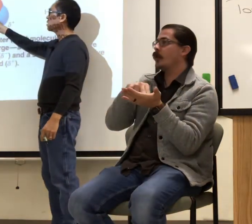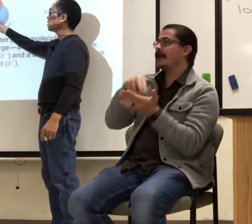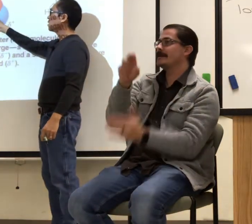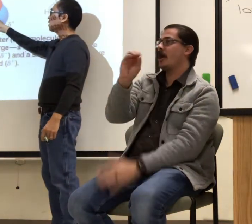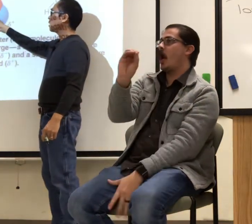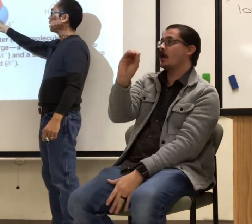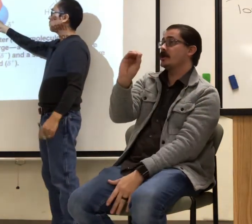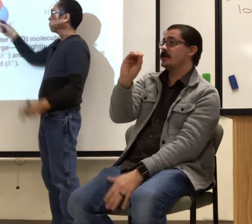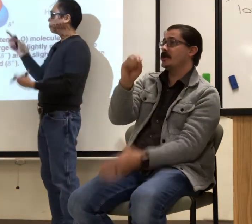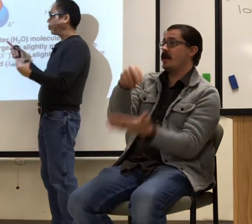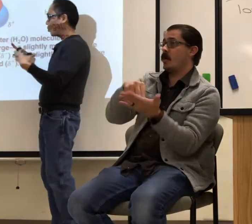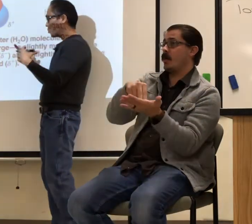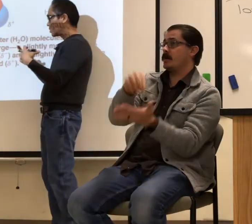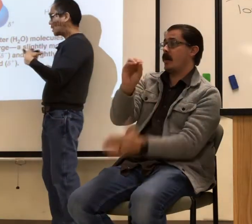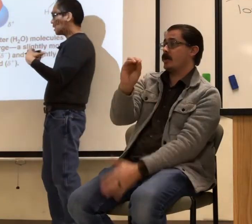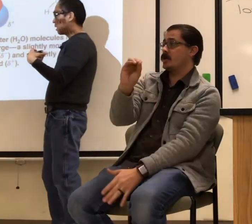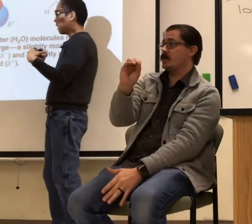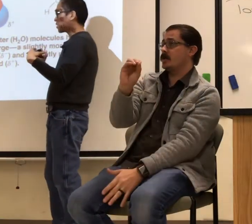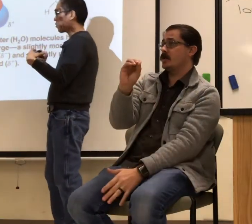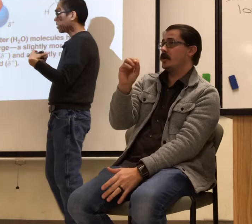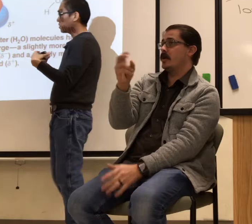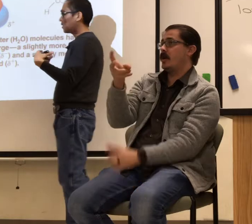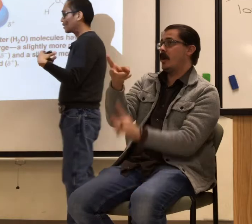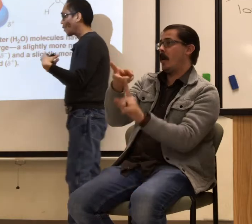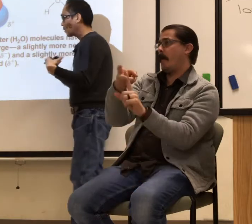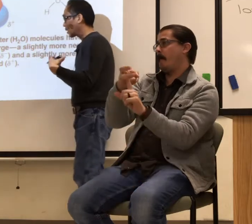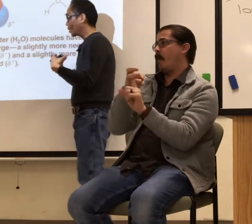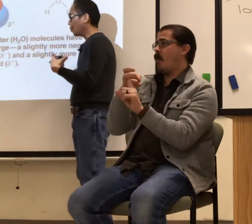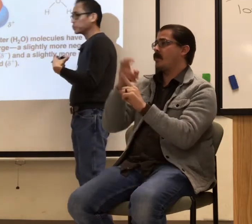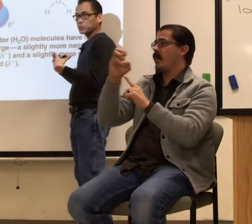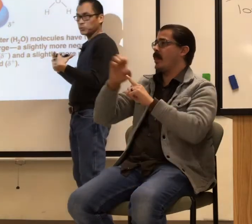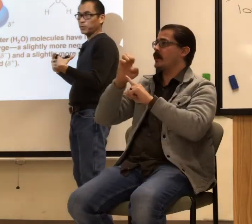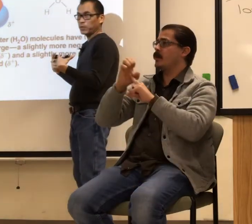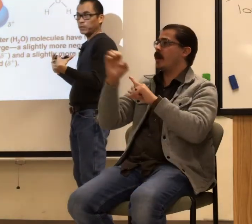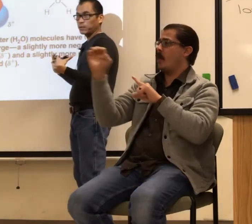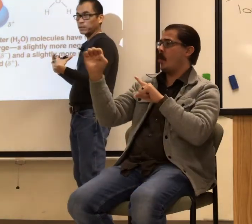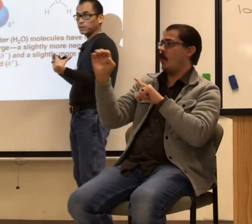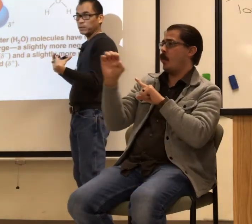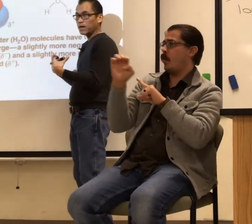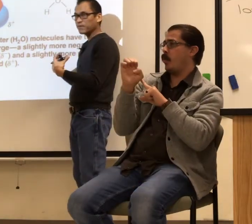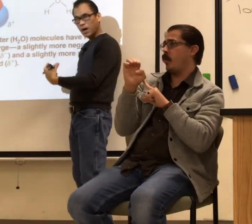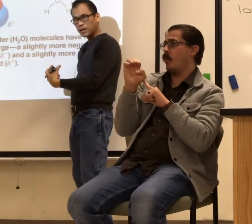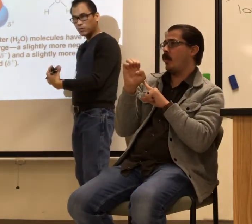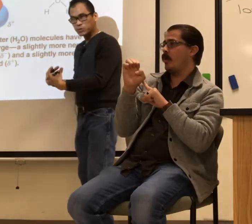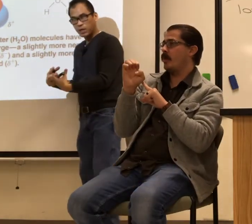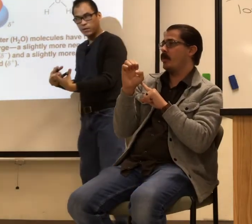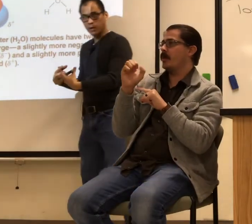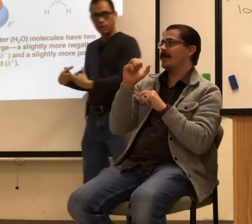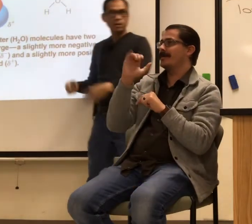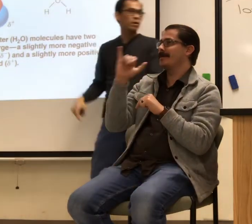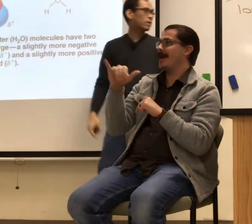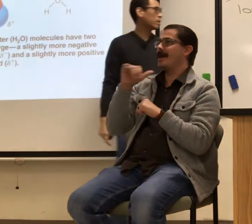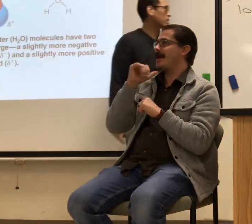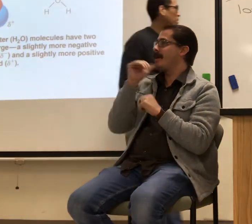oxygen pulls the electron spinning around it closer to it. You have an unequal